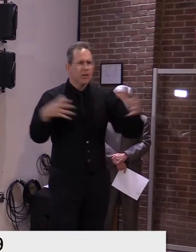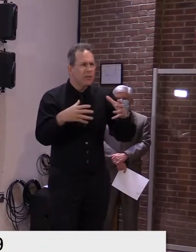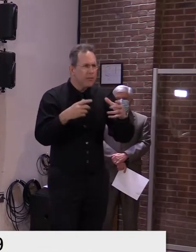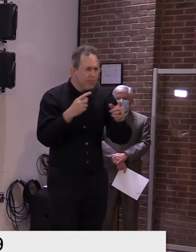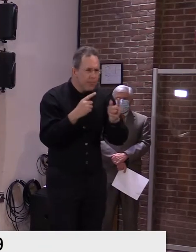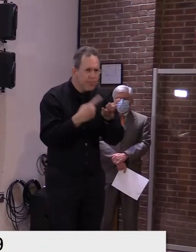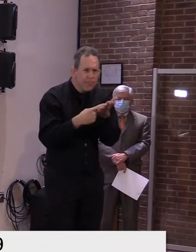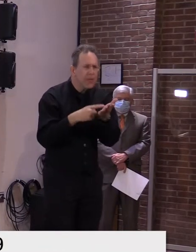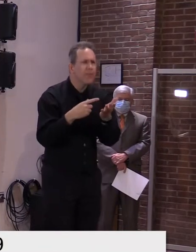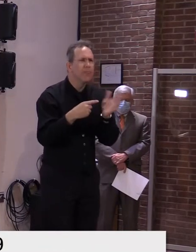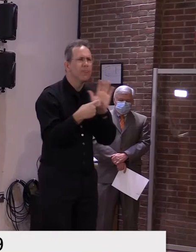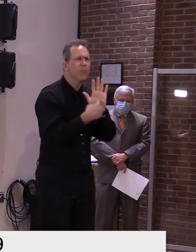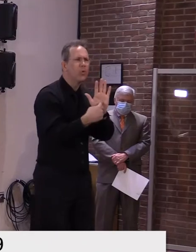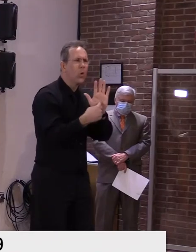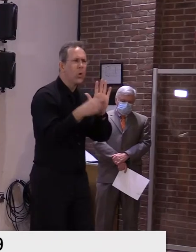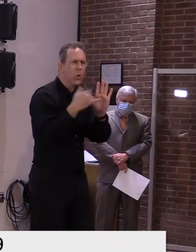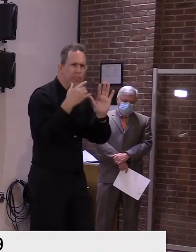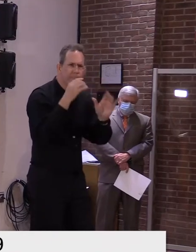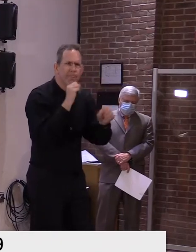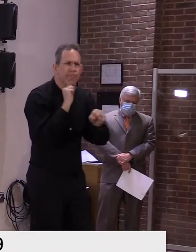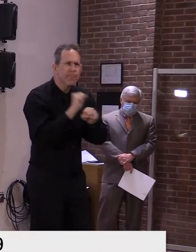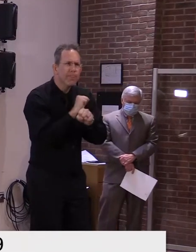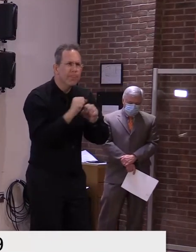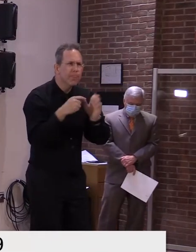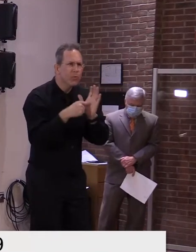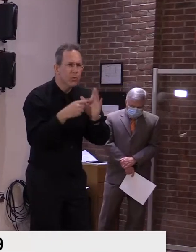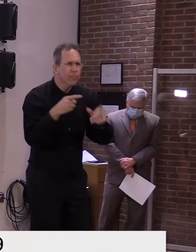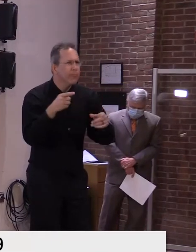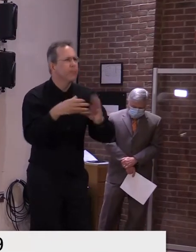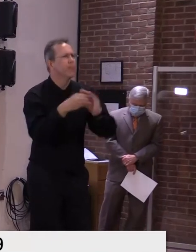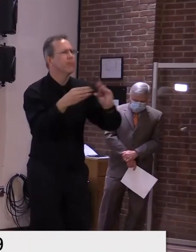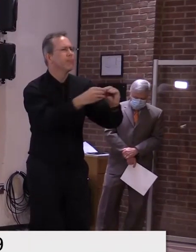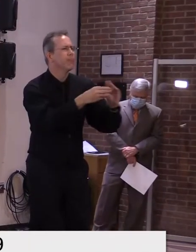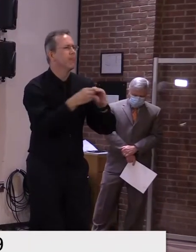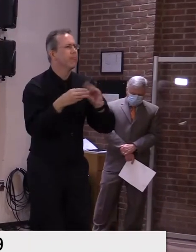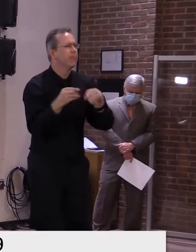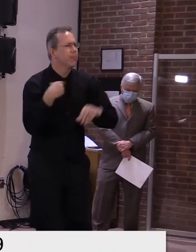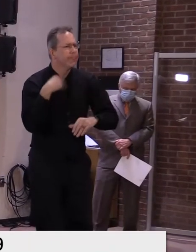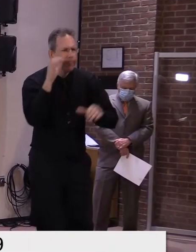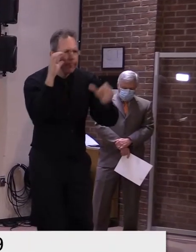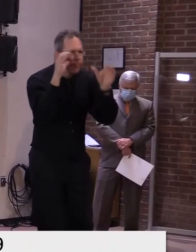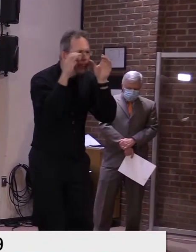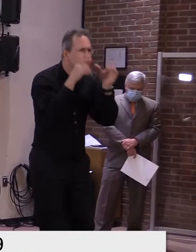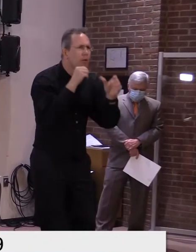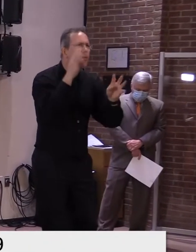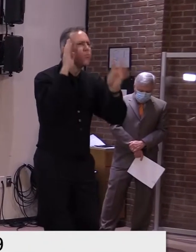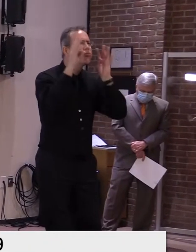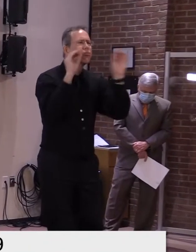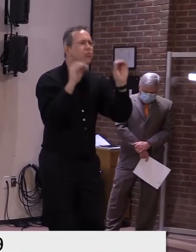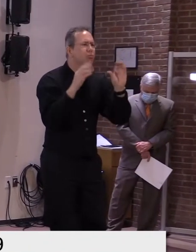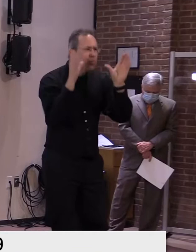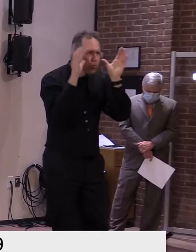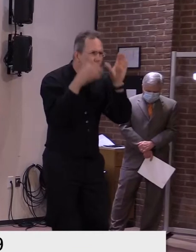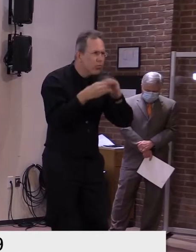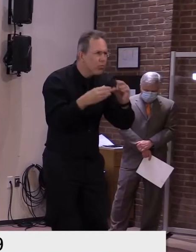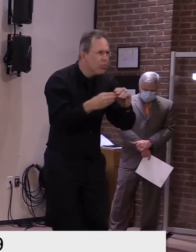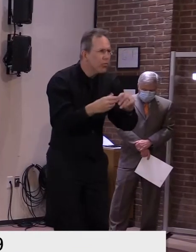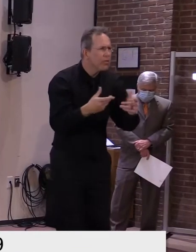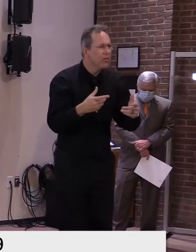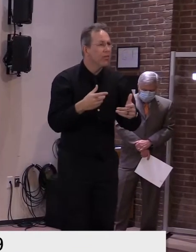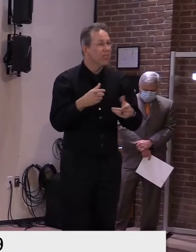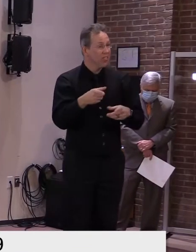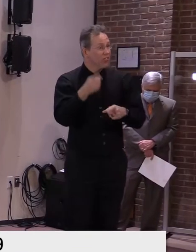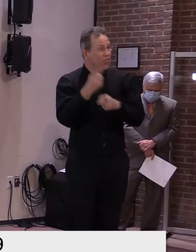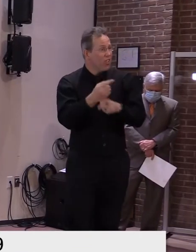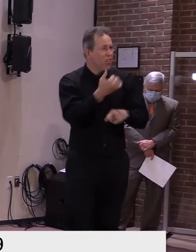young people. The summit was not about the youth putting on a performance, right, or saying the right thing. Rather, it was about us